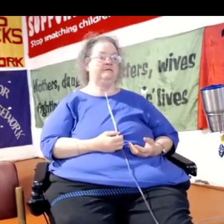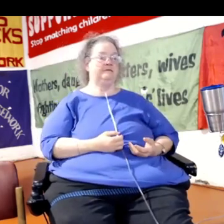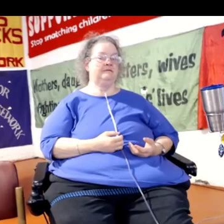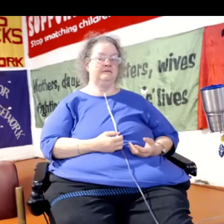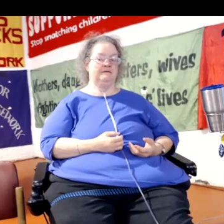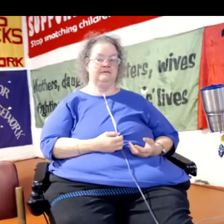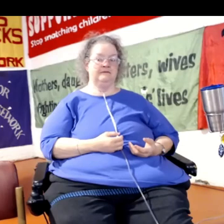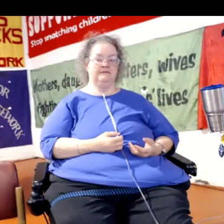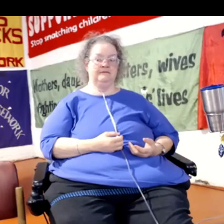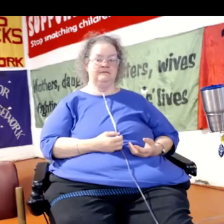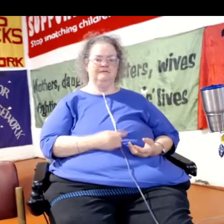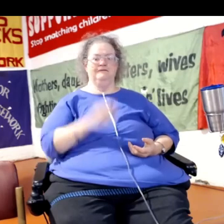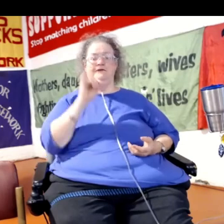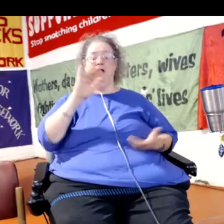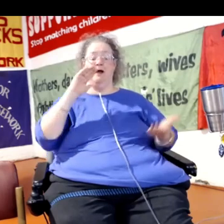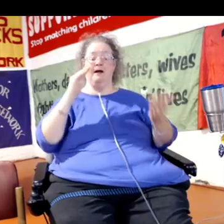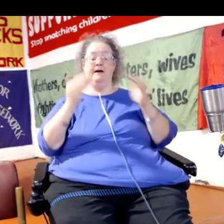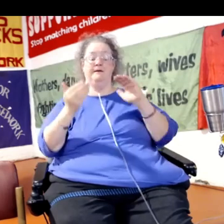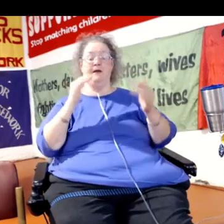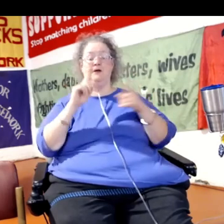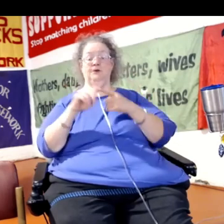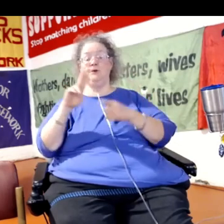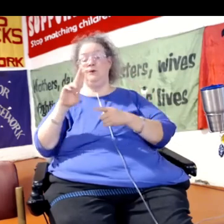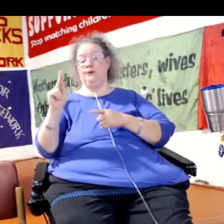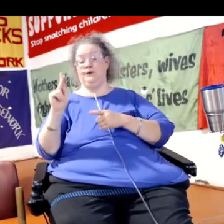So it's a contrast in the UK where